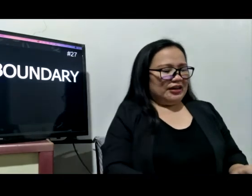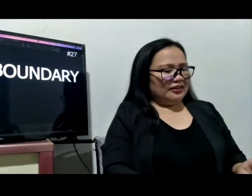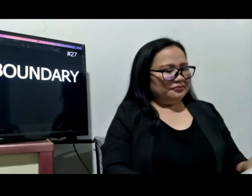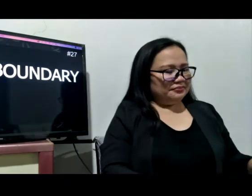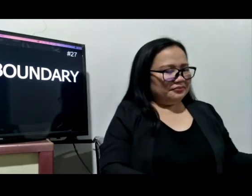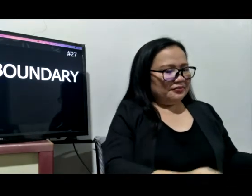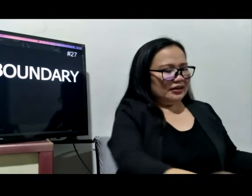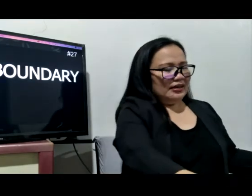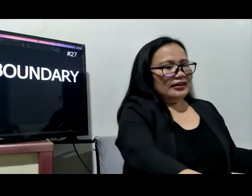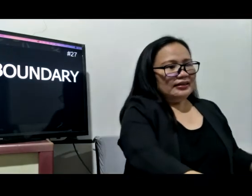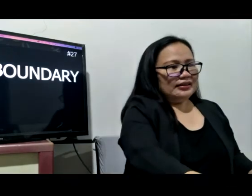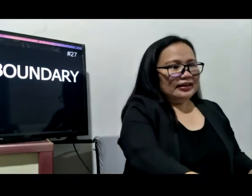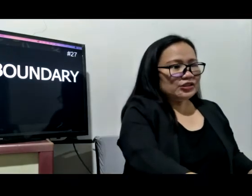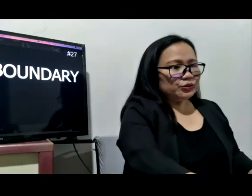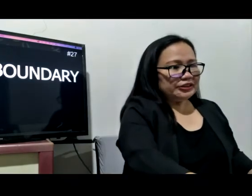Okay, next word,